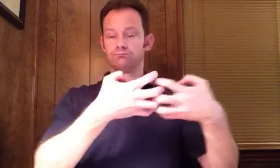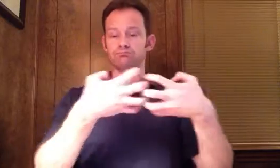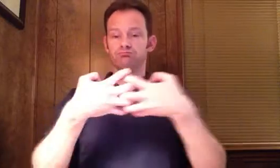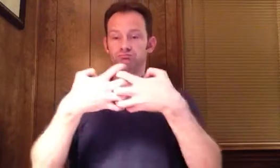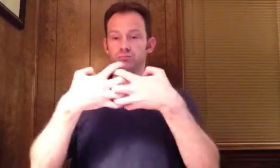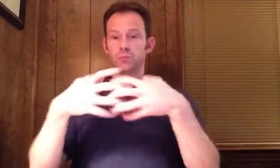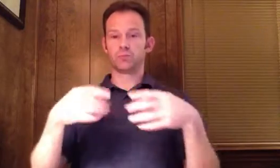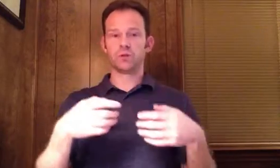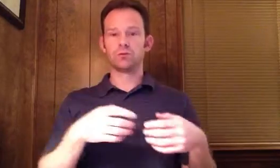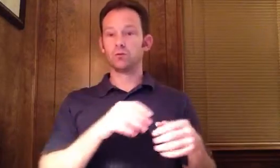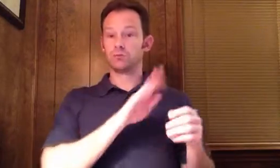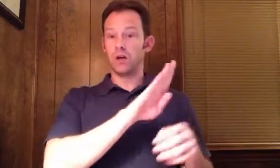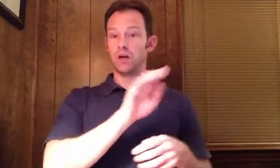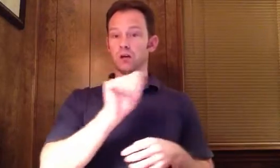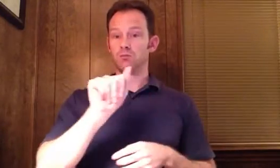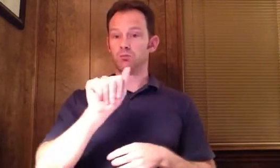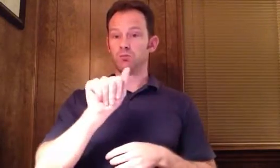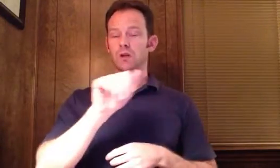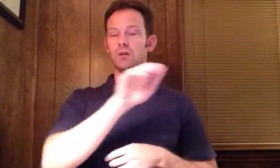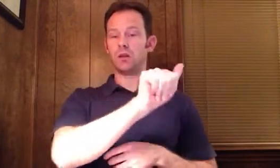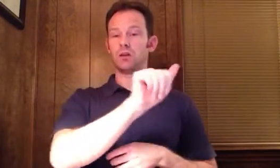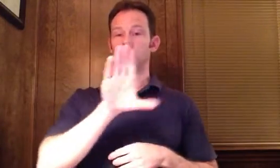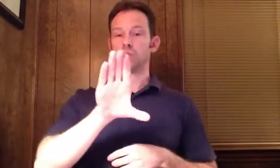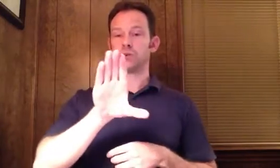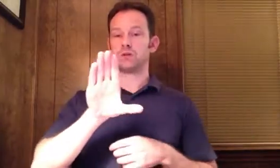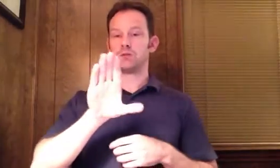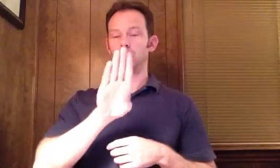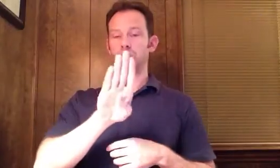smaller particles are smaller molecules, or they can be elements.